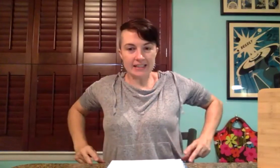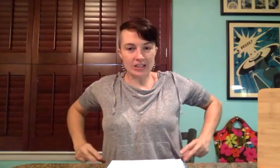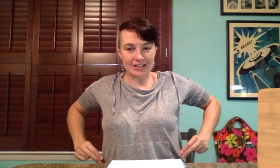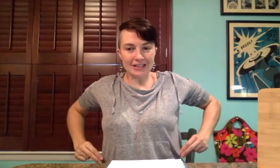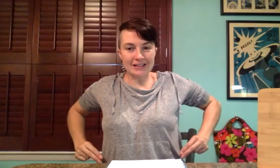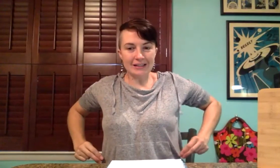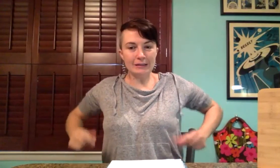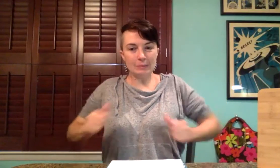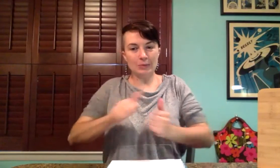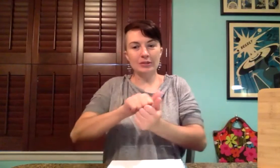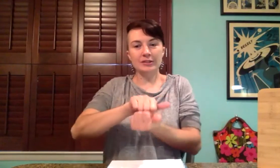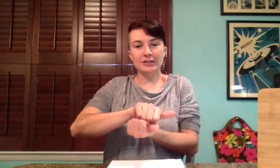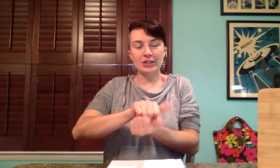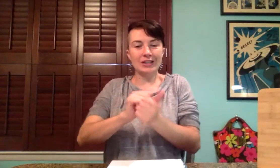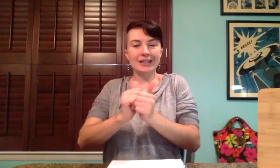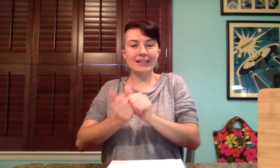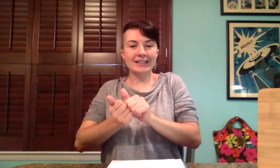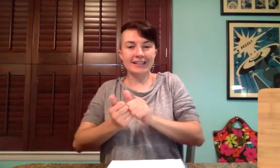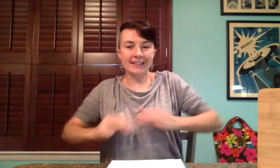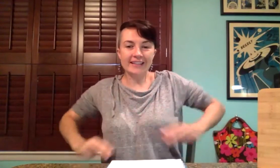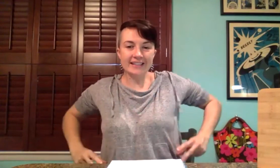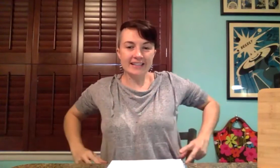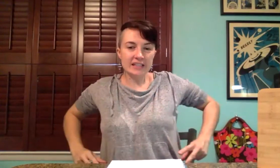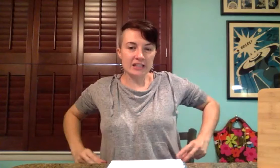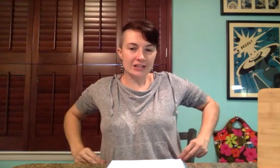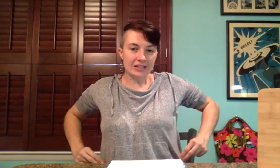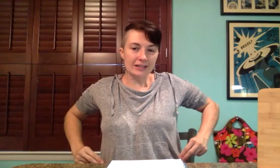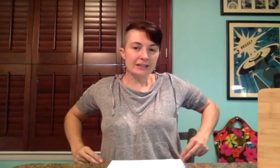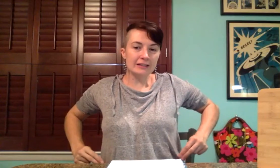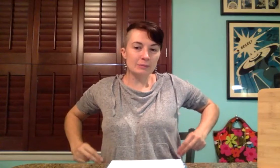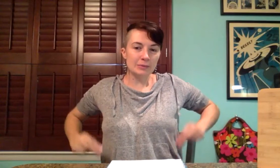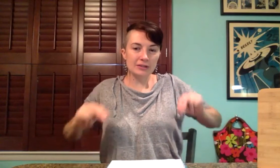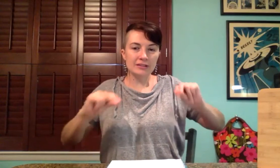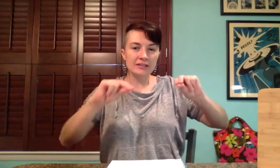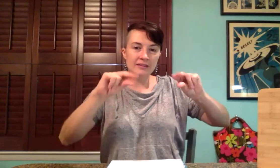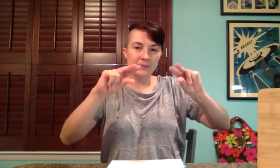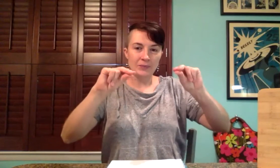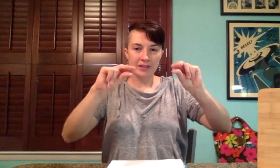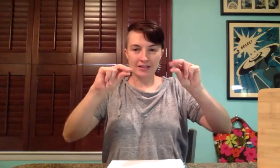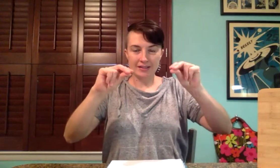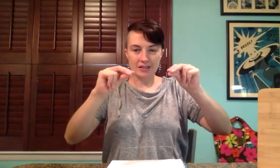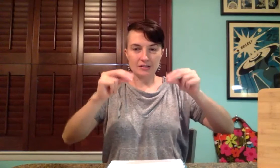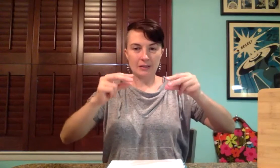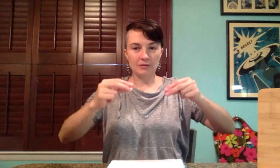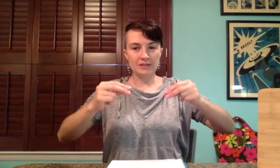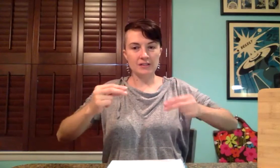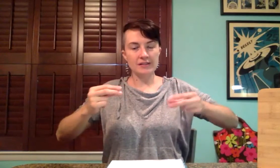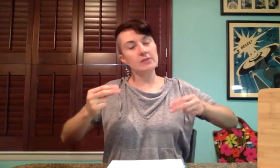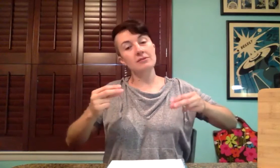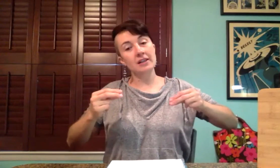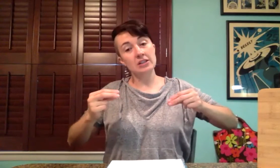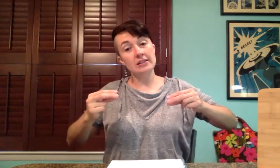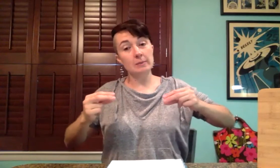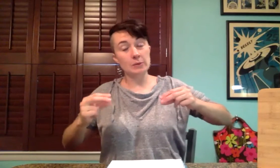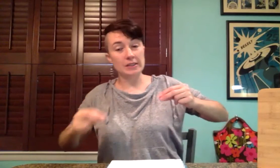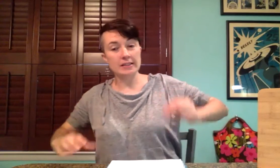change diaper, change diaper. So your diaper fingers, like the old-fashioned diaper pins.